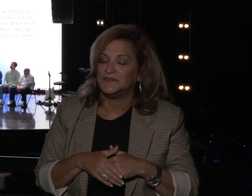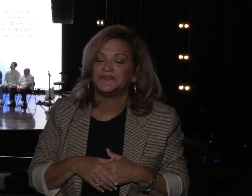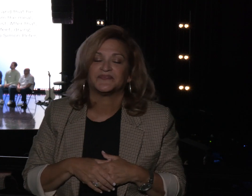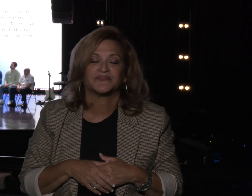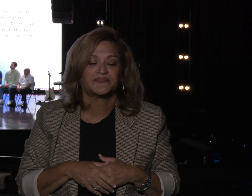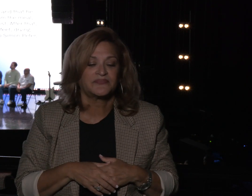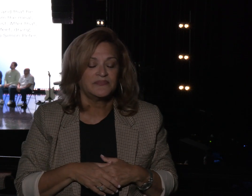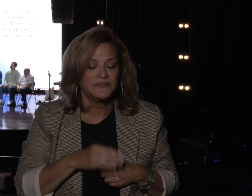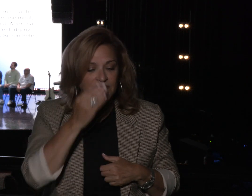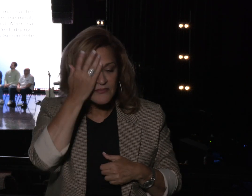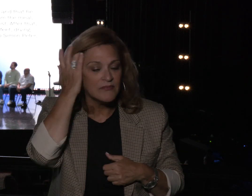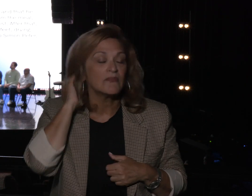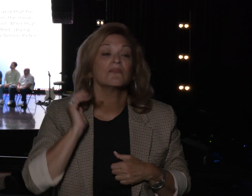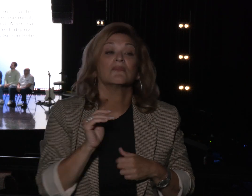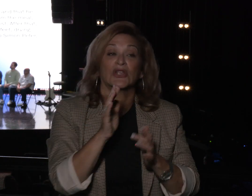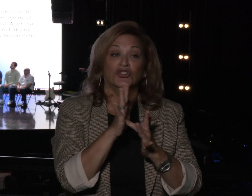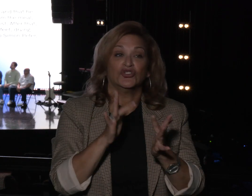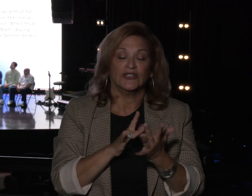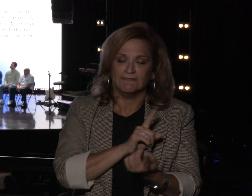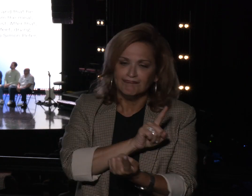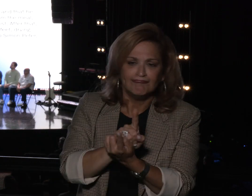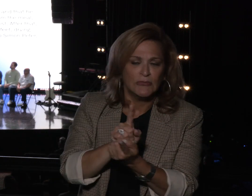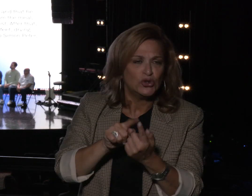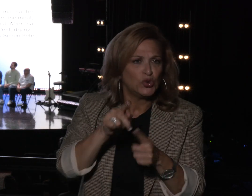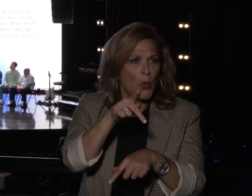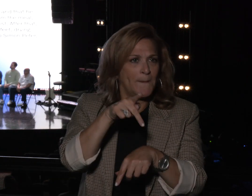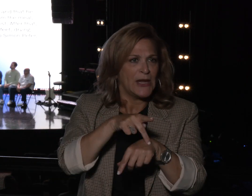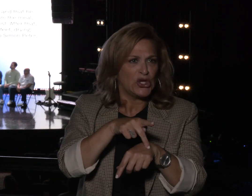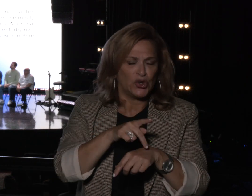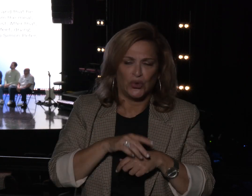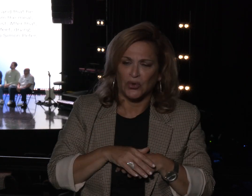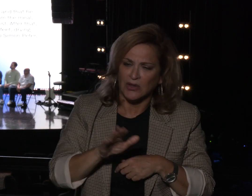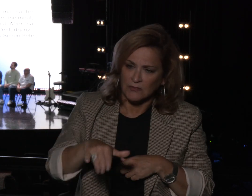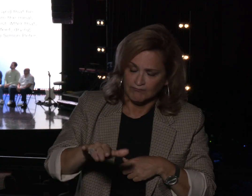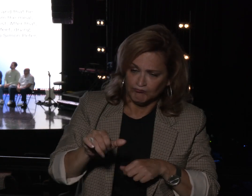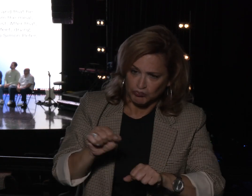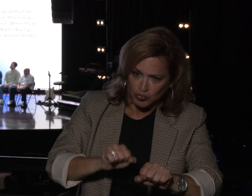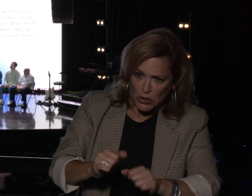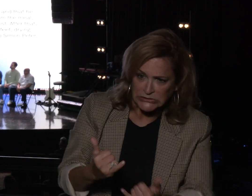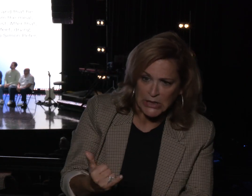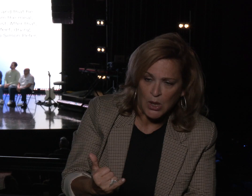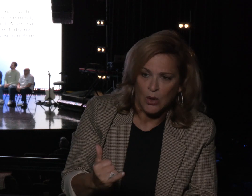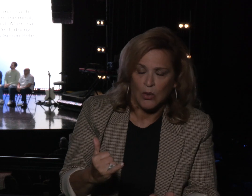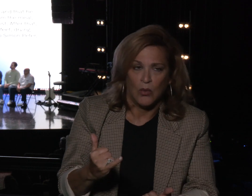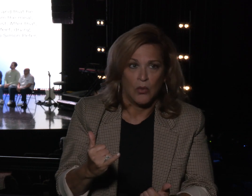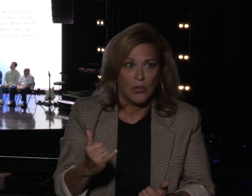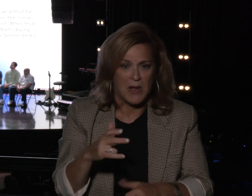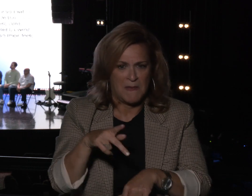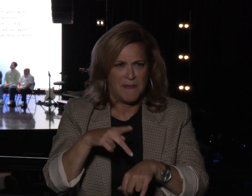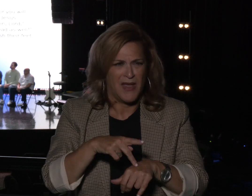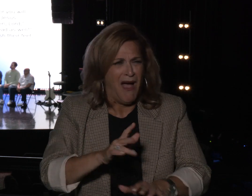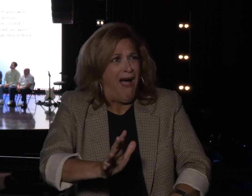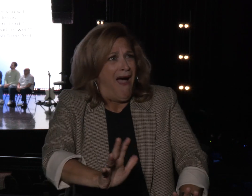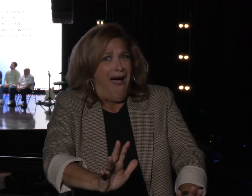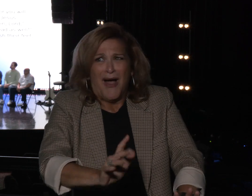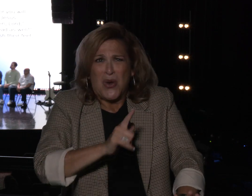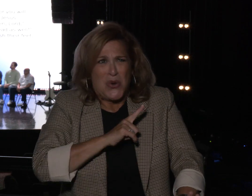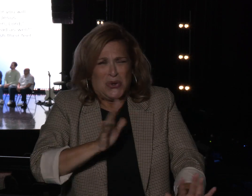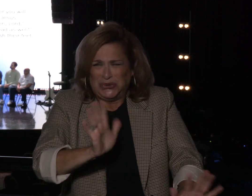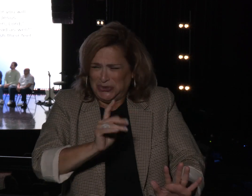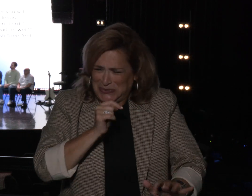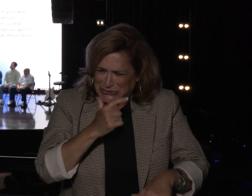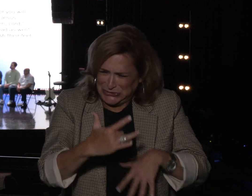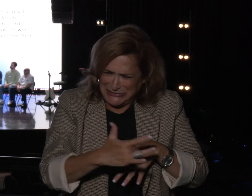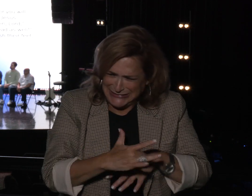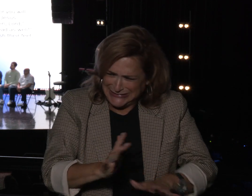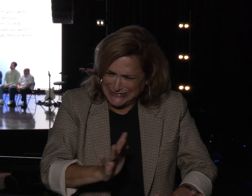Simon Peter, who said to him, Lord, you're gonna wash my feet? Jesus replied, "You do not realize now what I'm doing, but later you